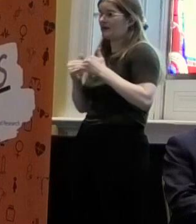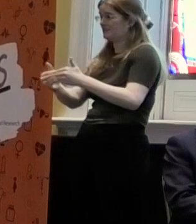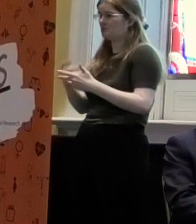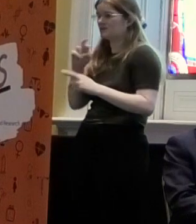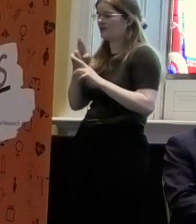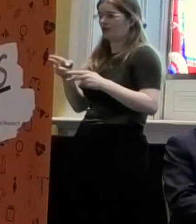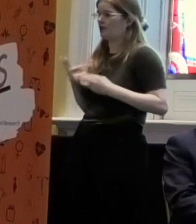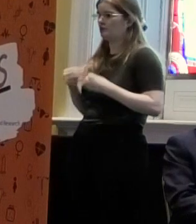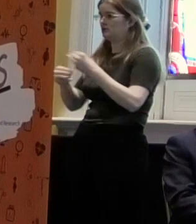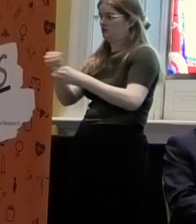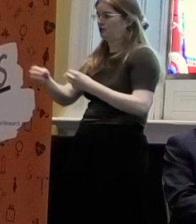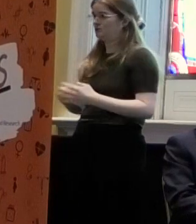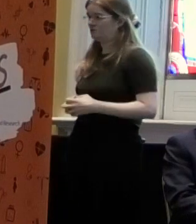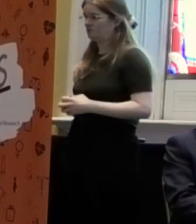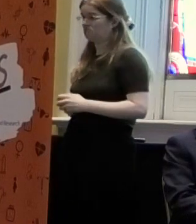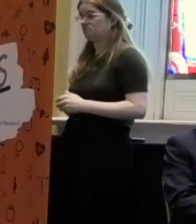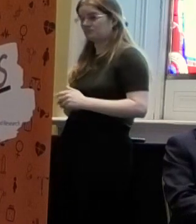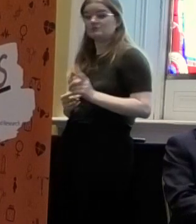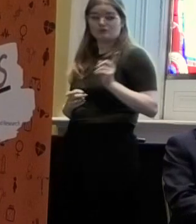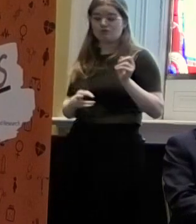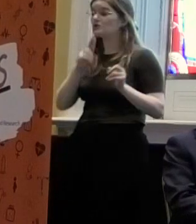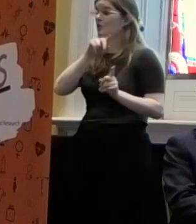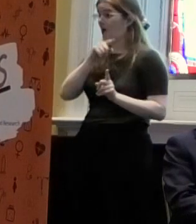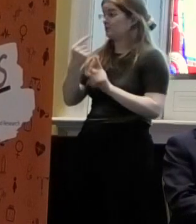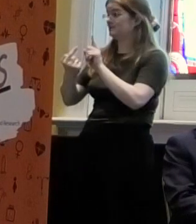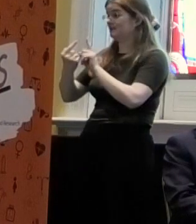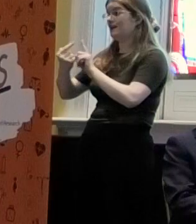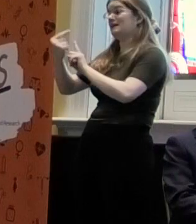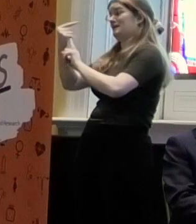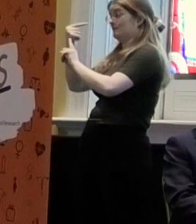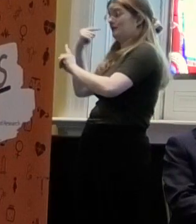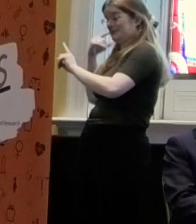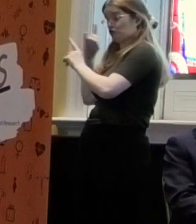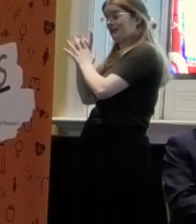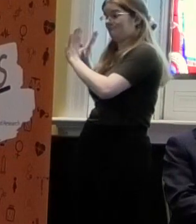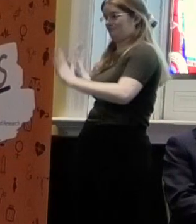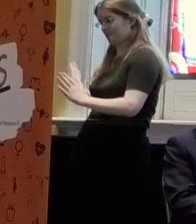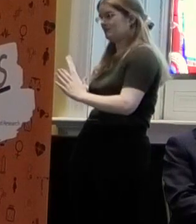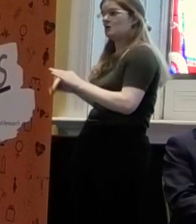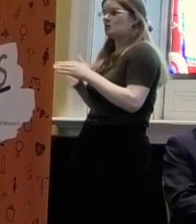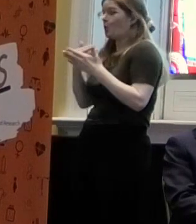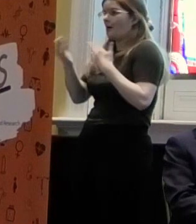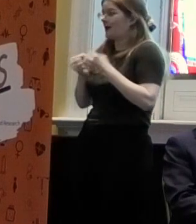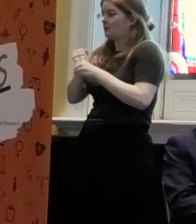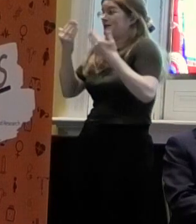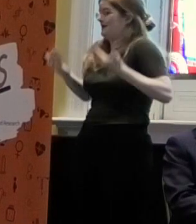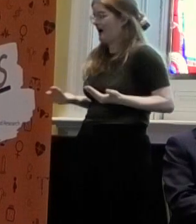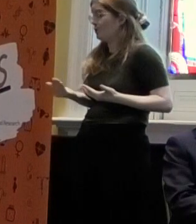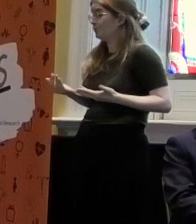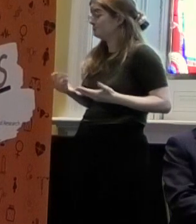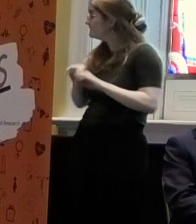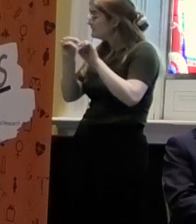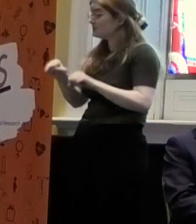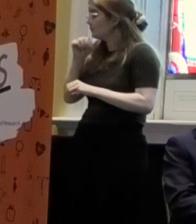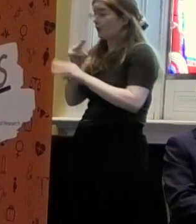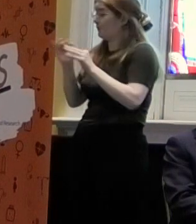them. Yeah, absolutely. So that was then. Let's move on to now. I suppose it's not perfect yet.